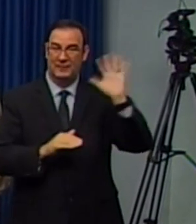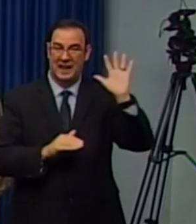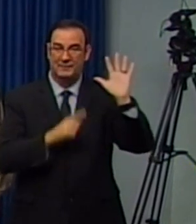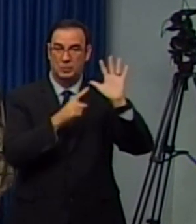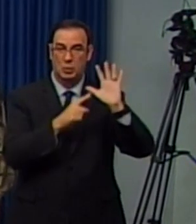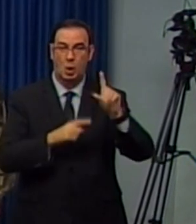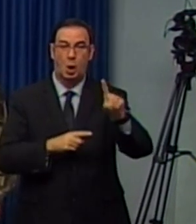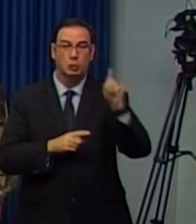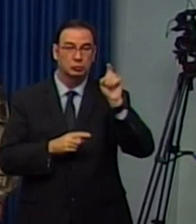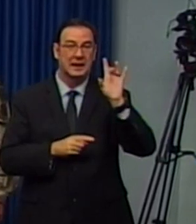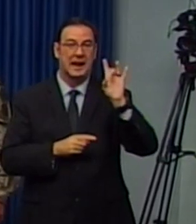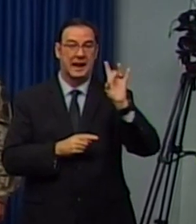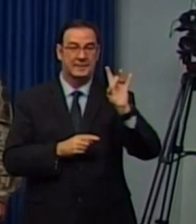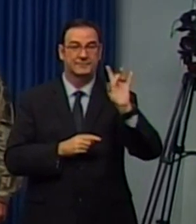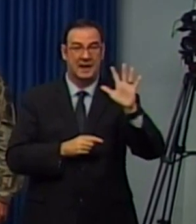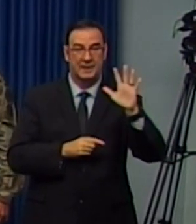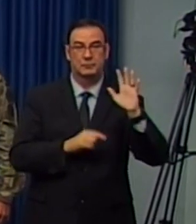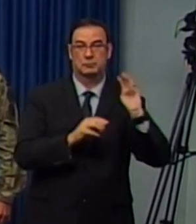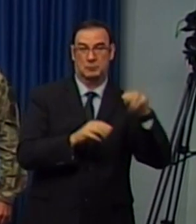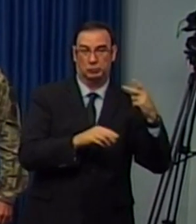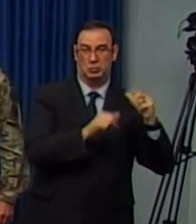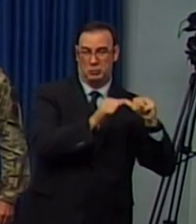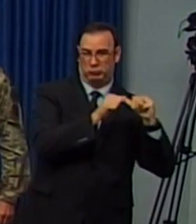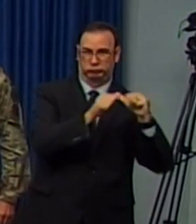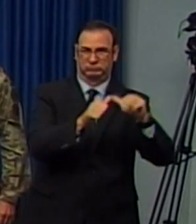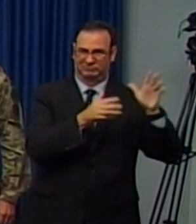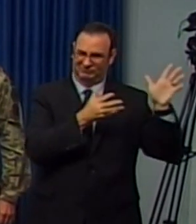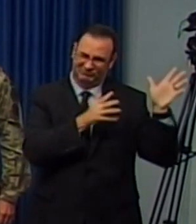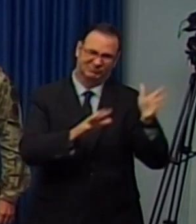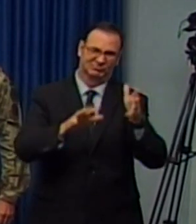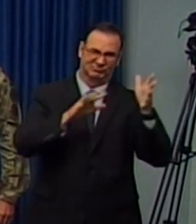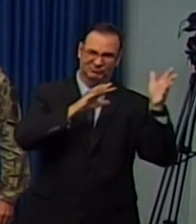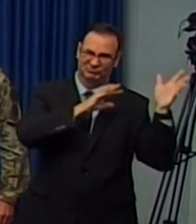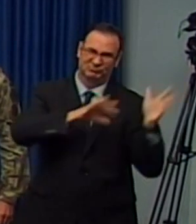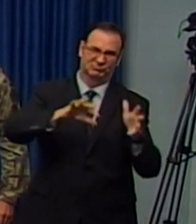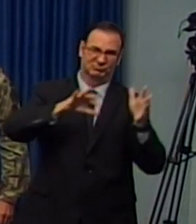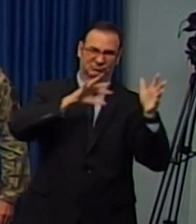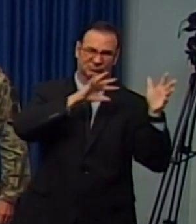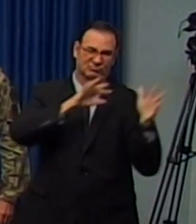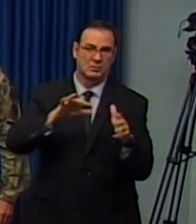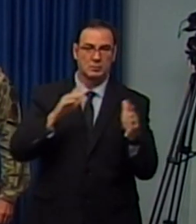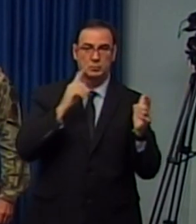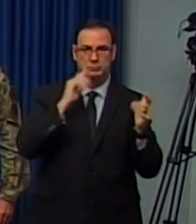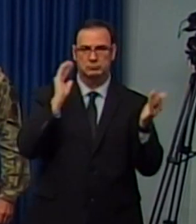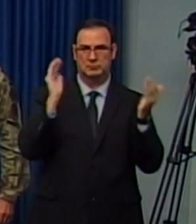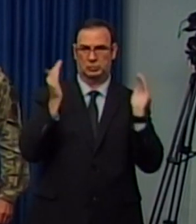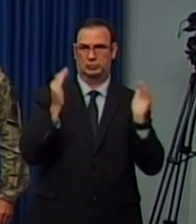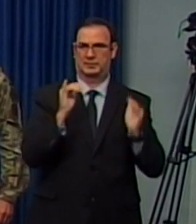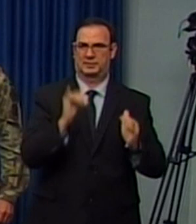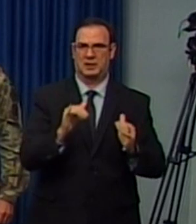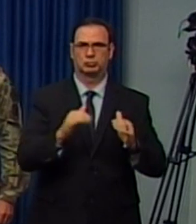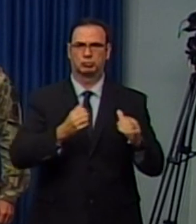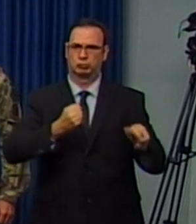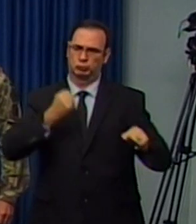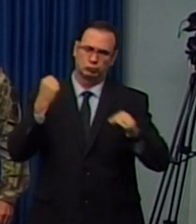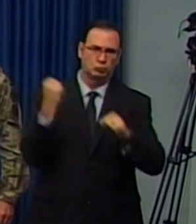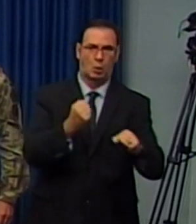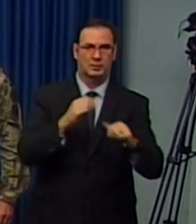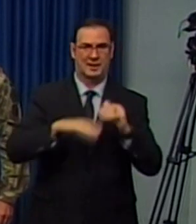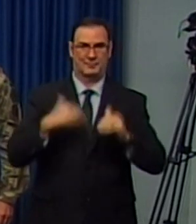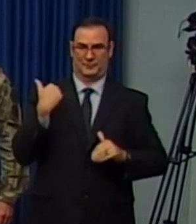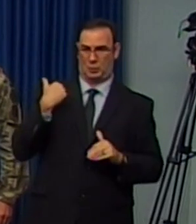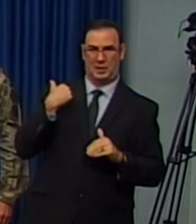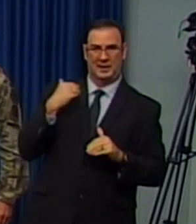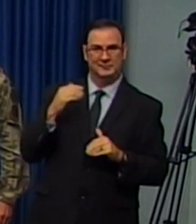hour sustained winds. And to put that in perspective, that's significantly stronger than Hurricane Andrew, which